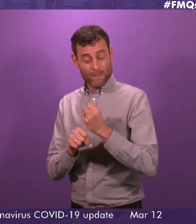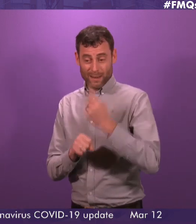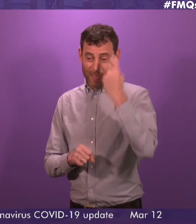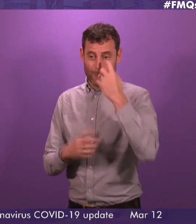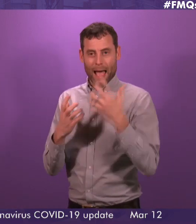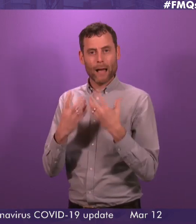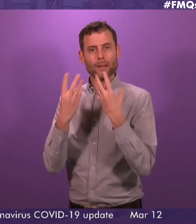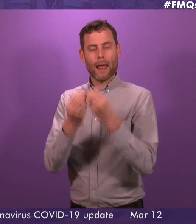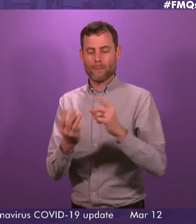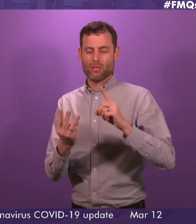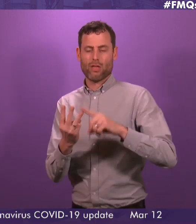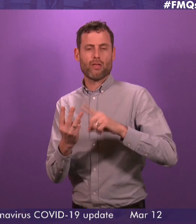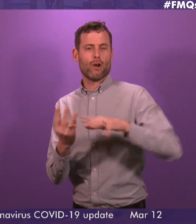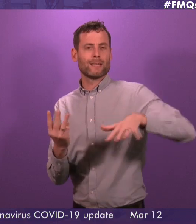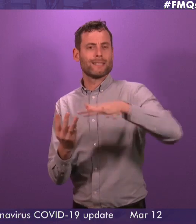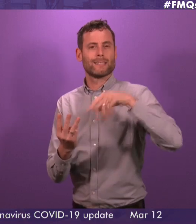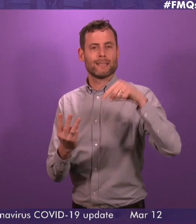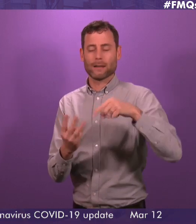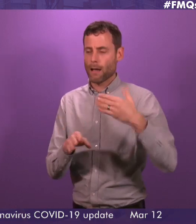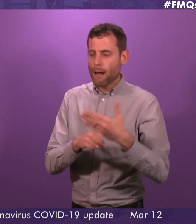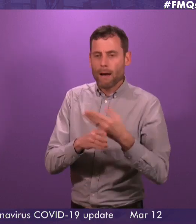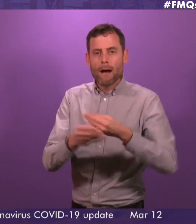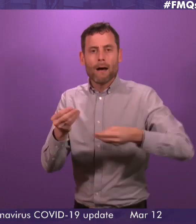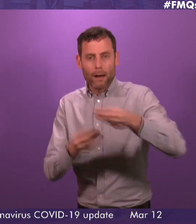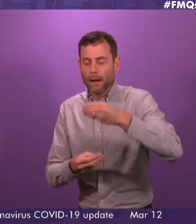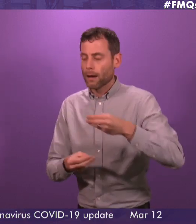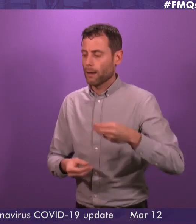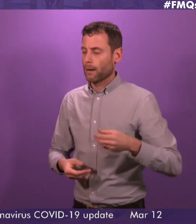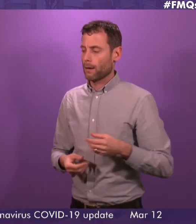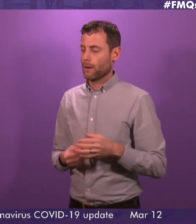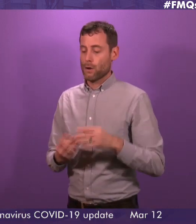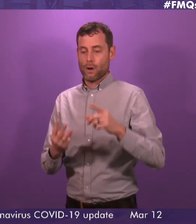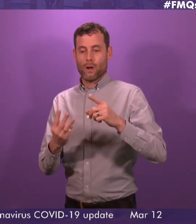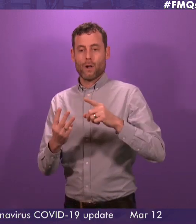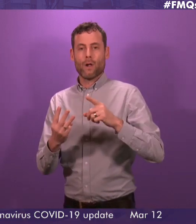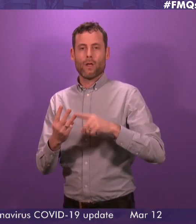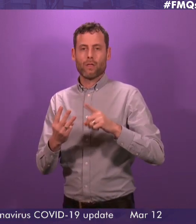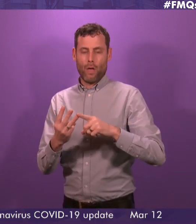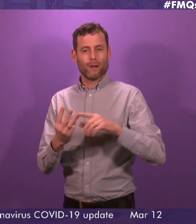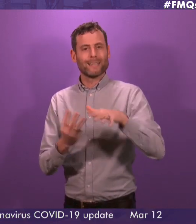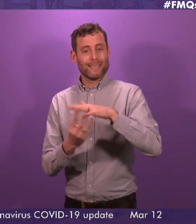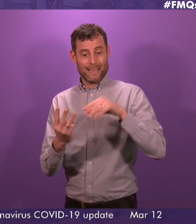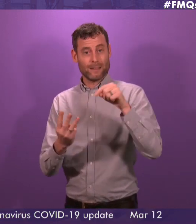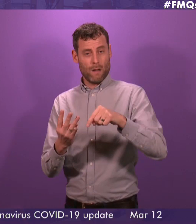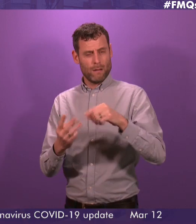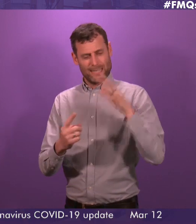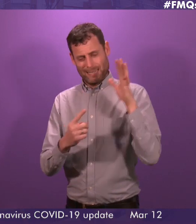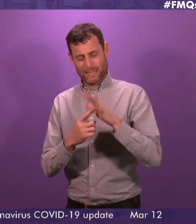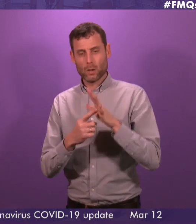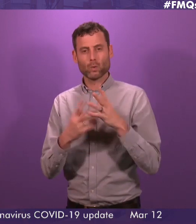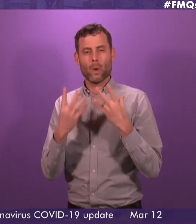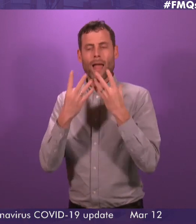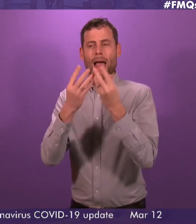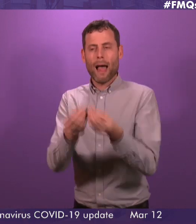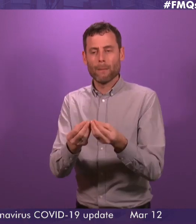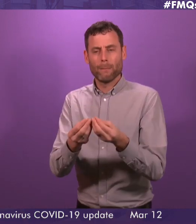this period of time? As you will be aware, the third sector often offer service to disabled and elderly people, and